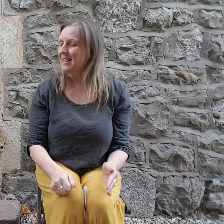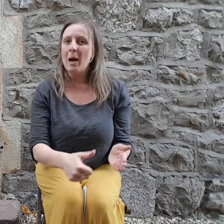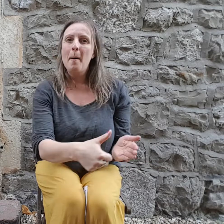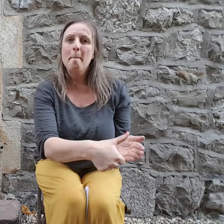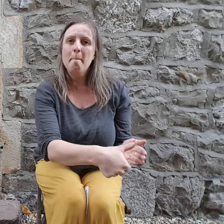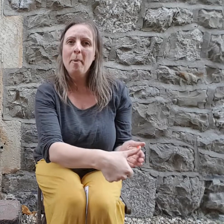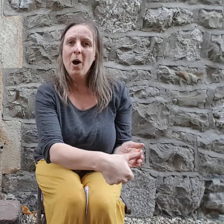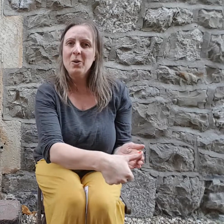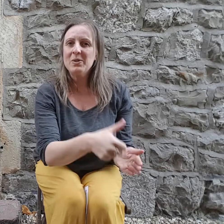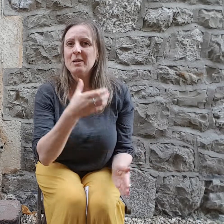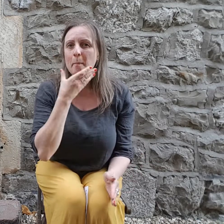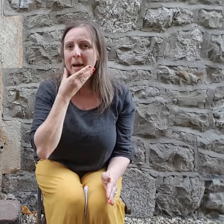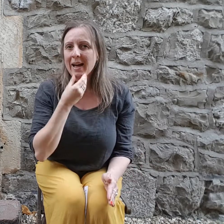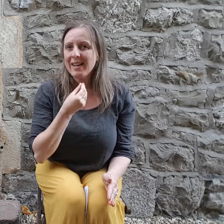say? Postman.